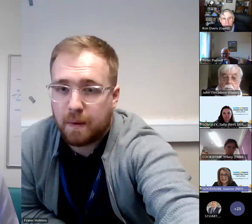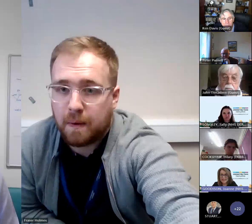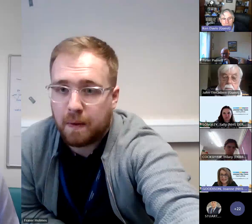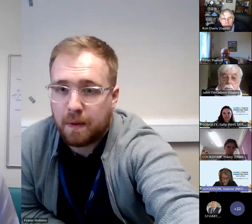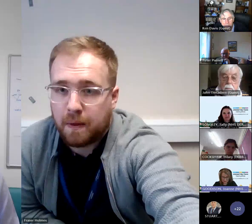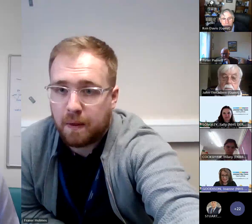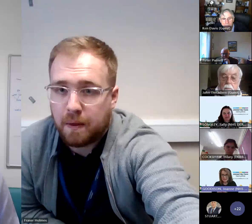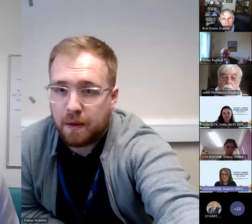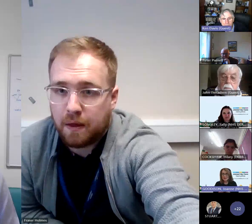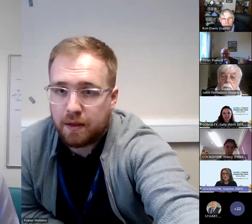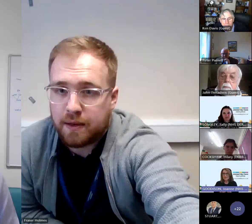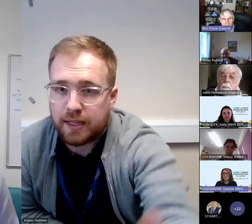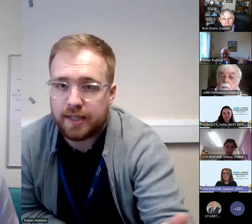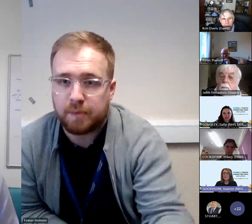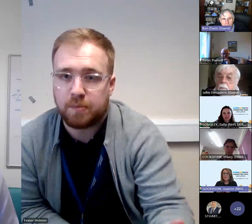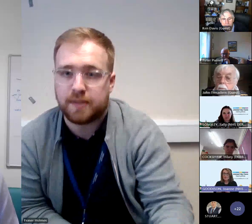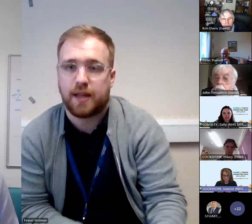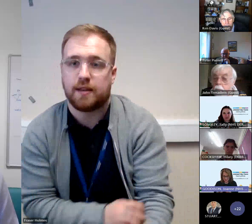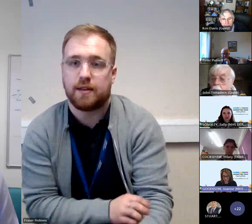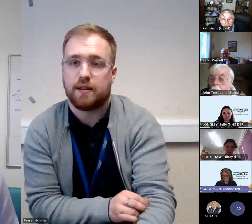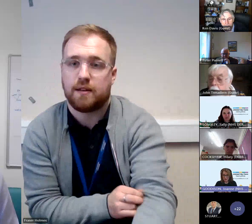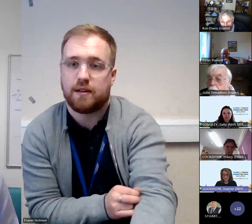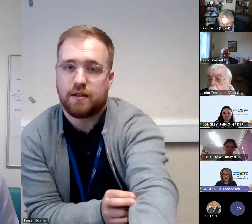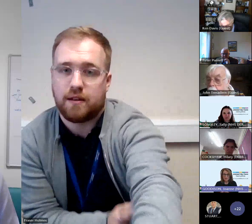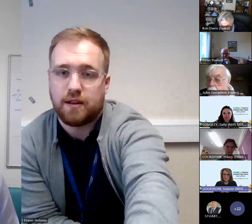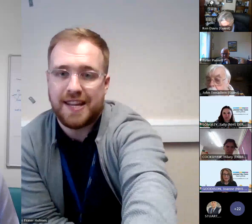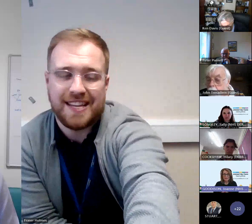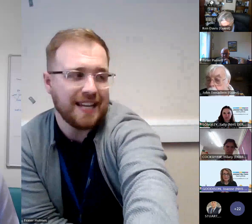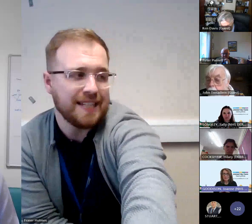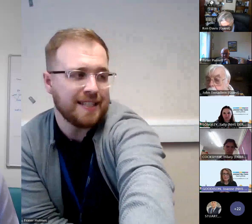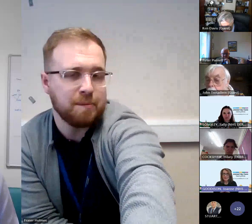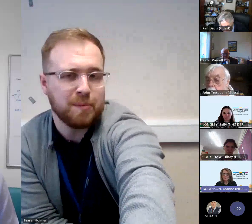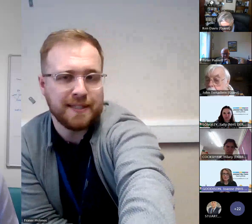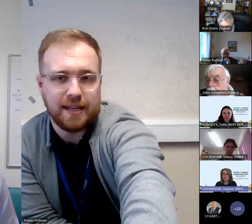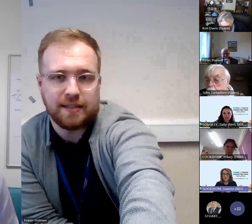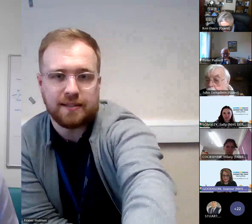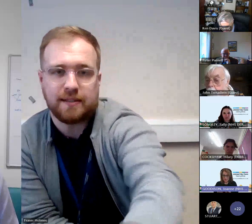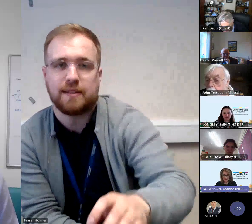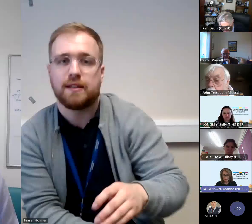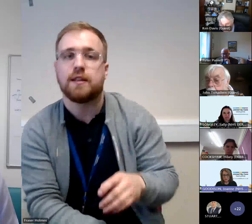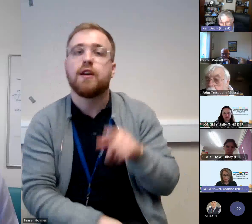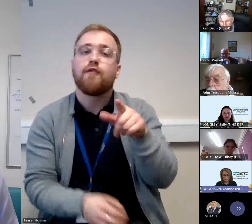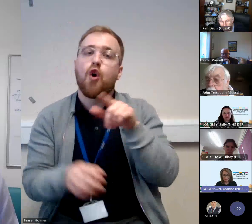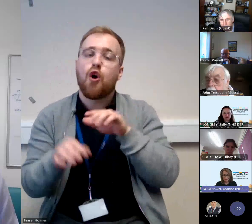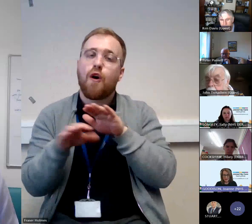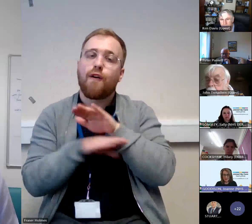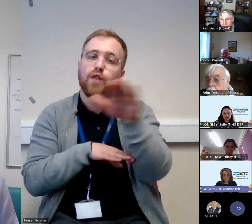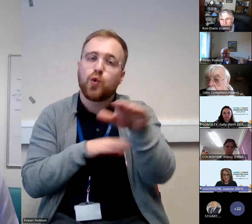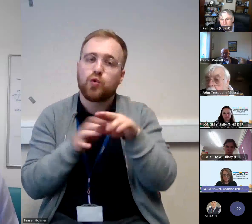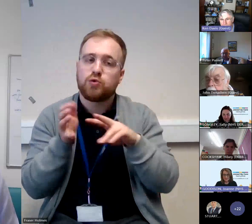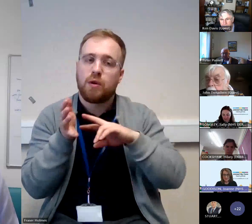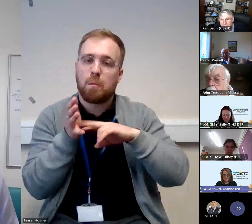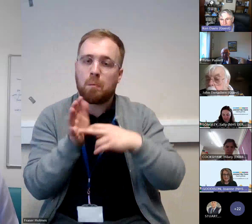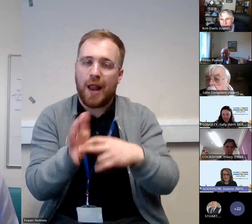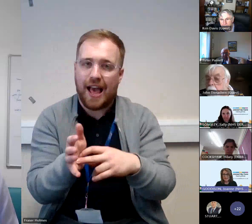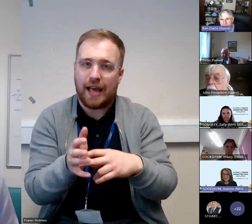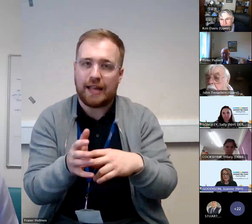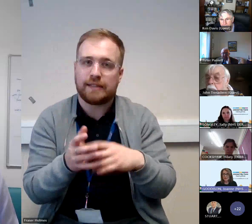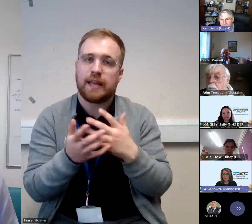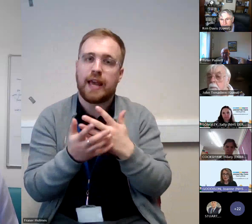Hi, can I ask, moving forward as a part of the future plans, is there any sort of consideration for